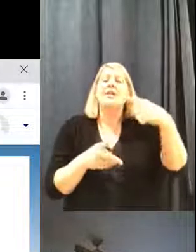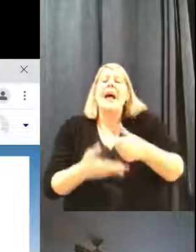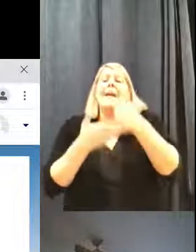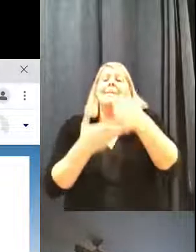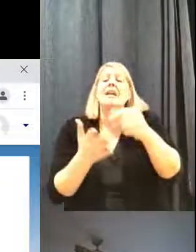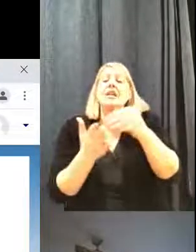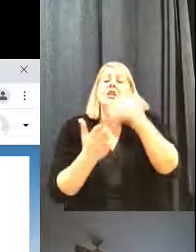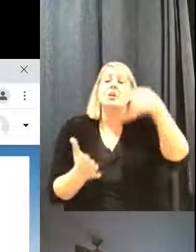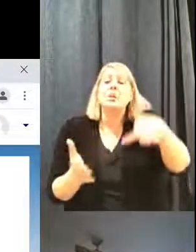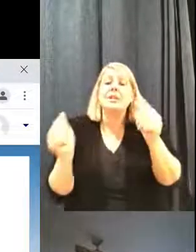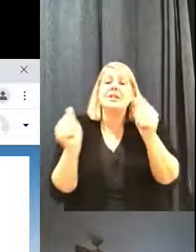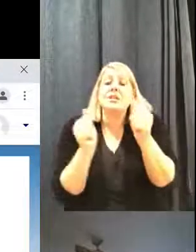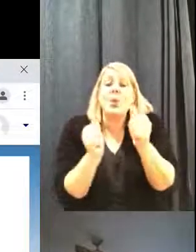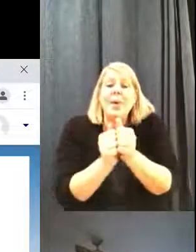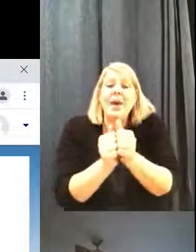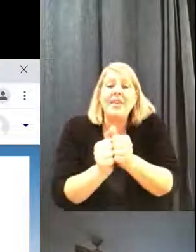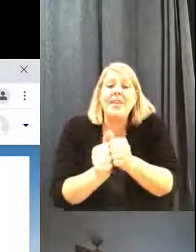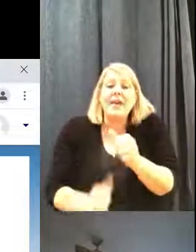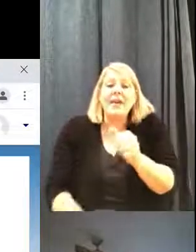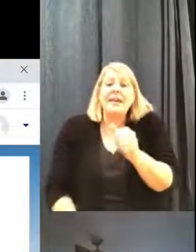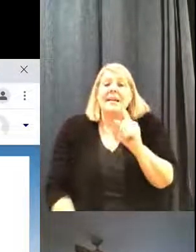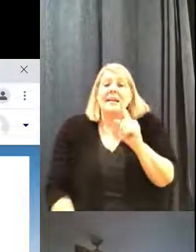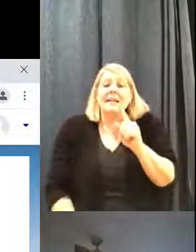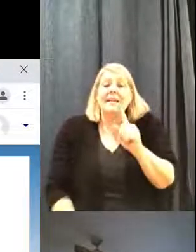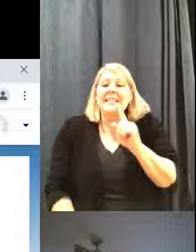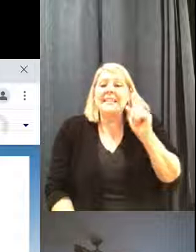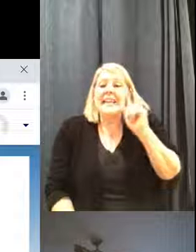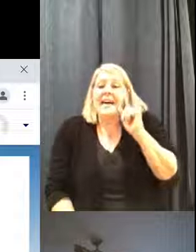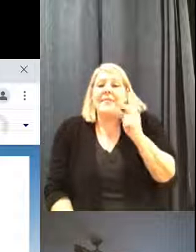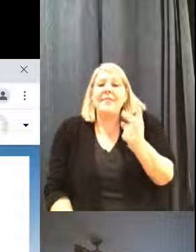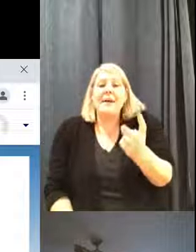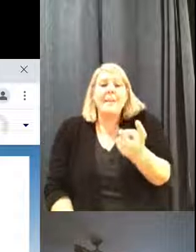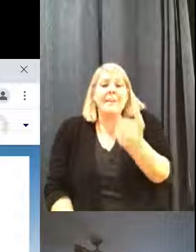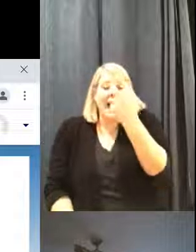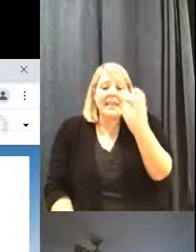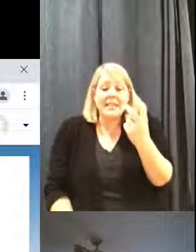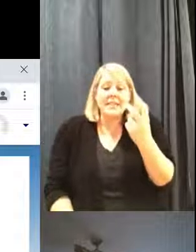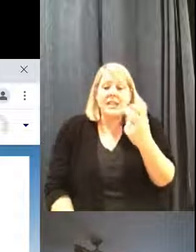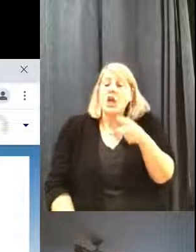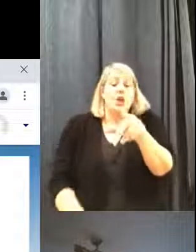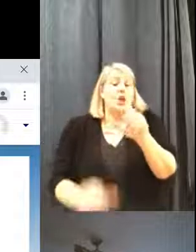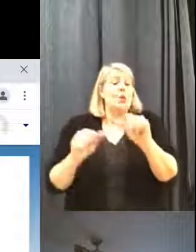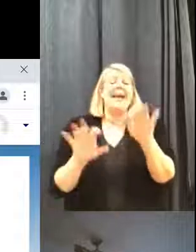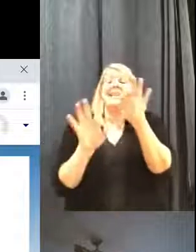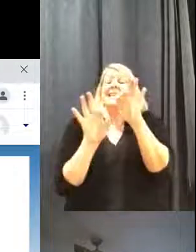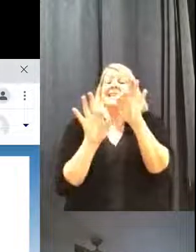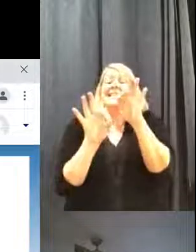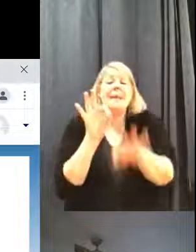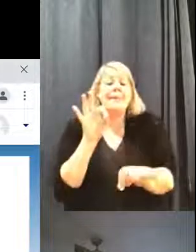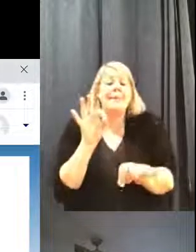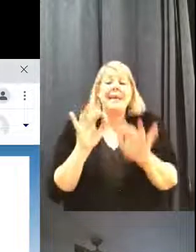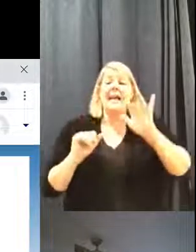procedure for enrolling in the course or getting into the course. You just simply click on the link, and then you click on the link one more time.